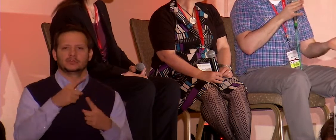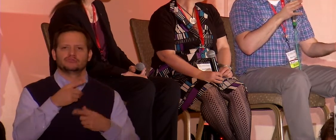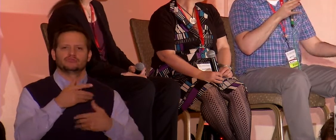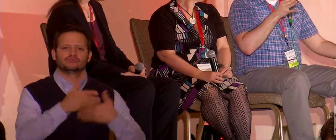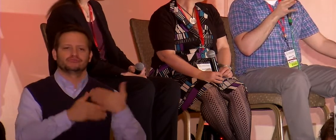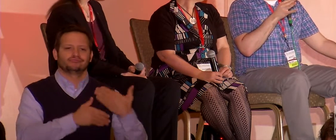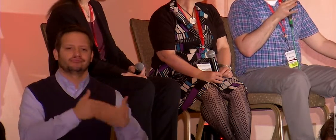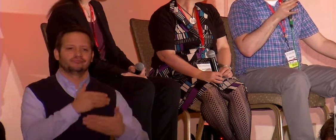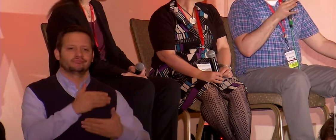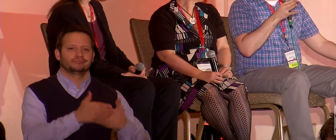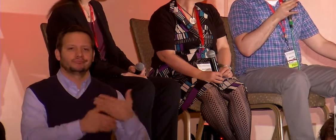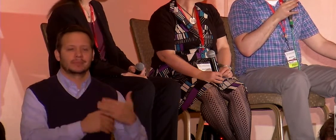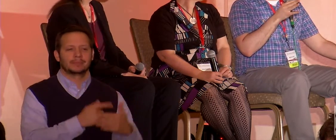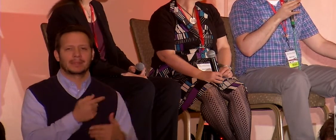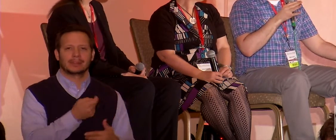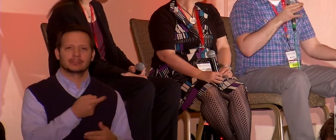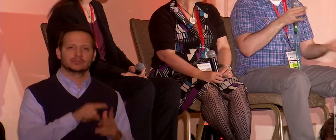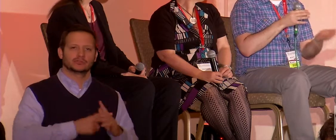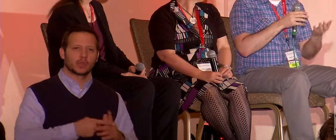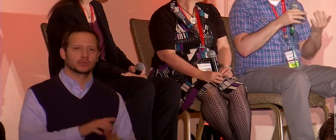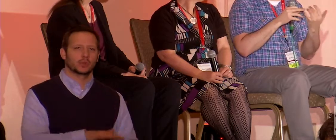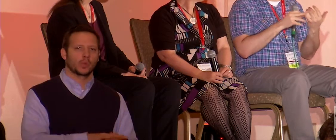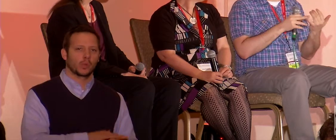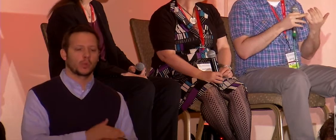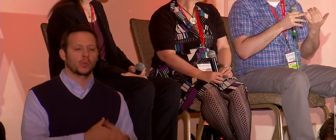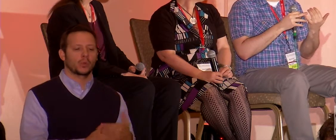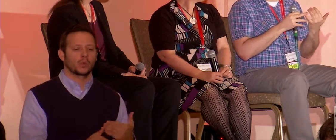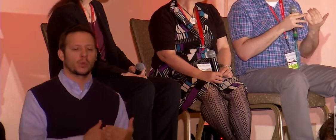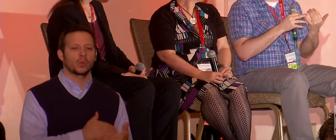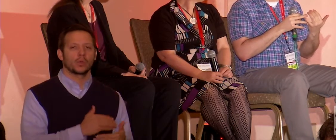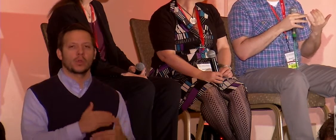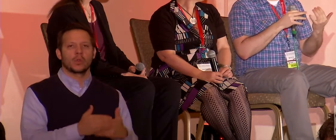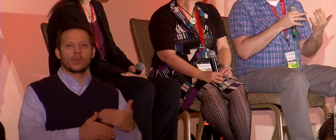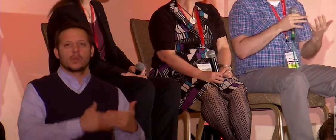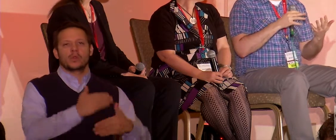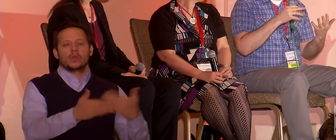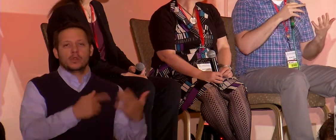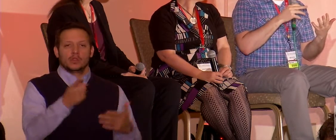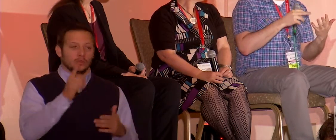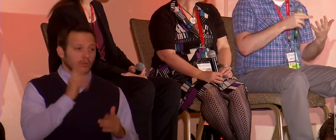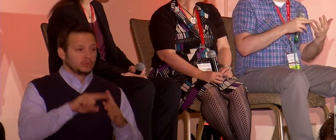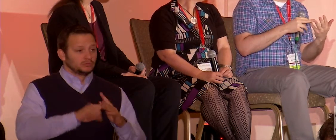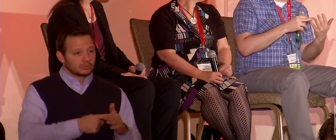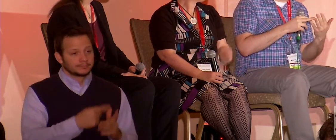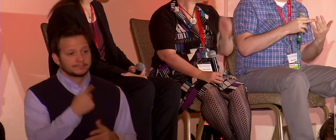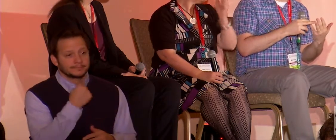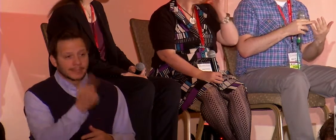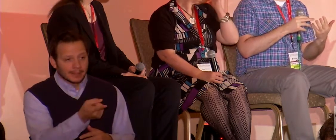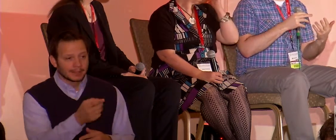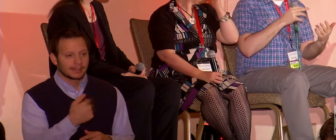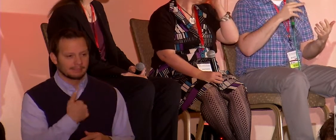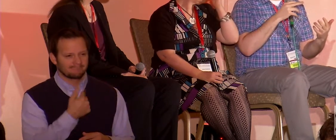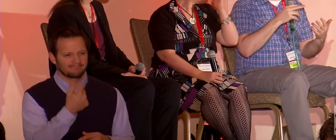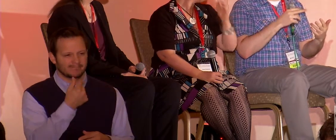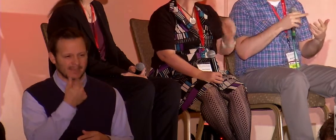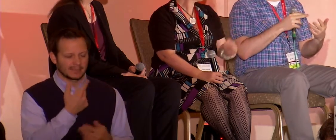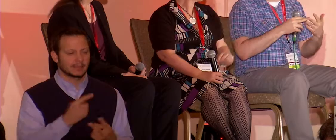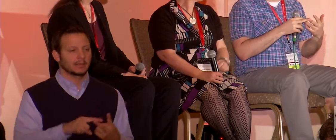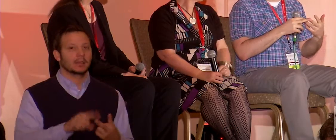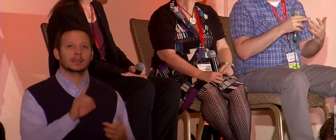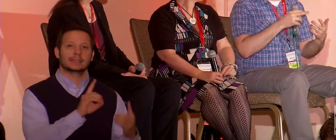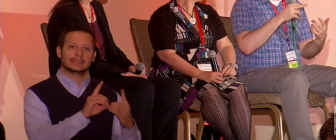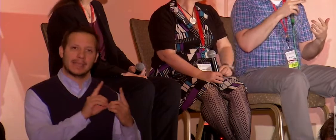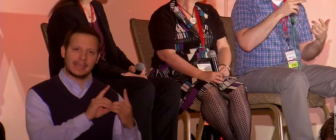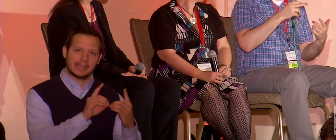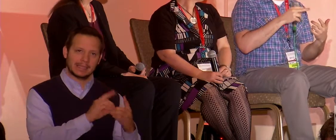process that increases over the scope of your life, because not only do you start telling people that you're gay, but eventually you start dating people of the same sex, you find a committed